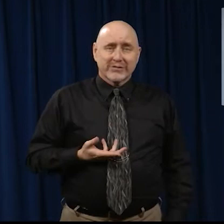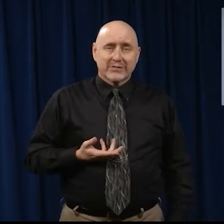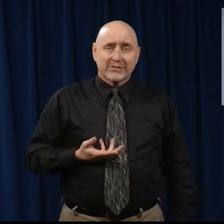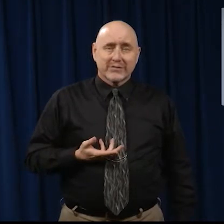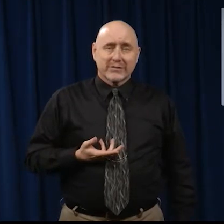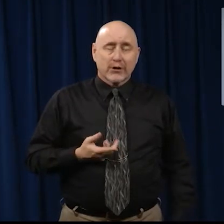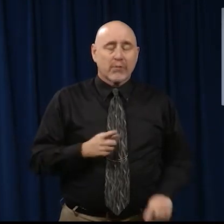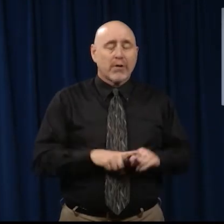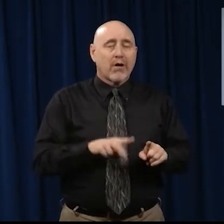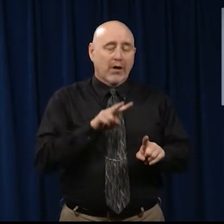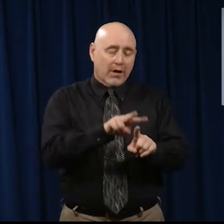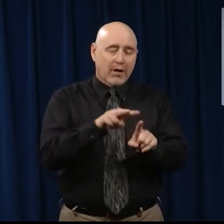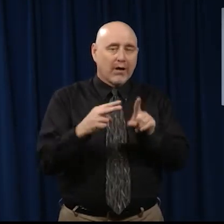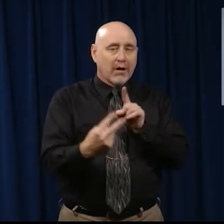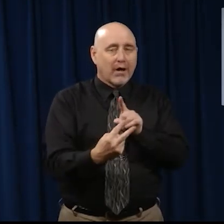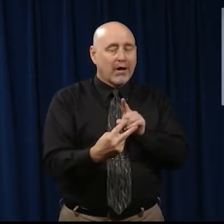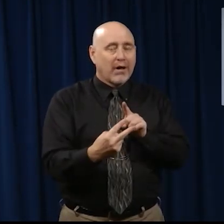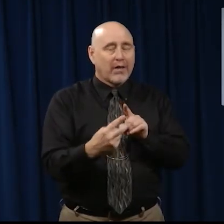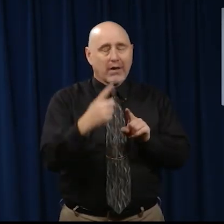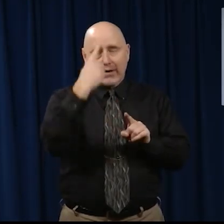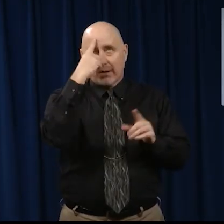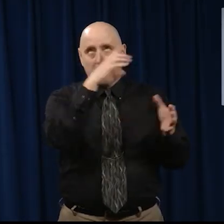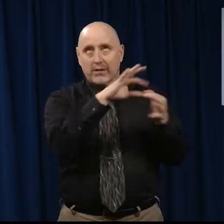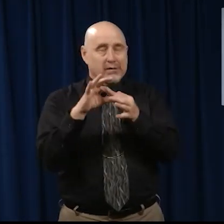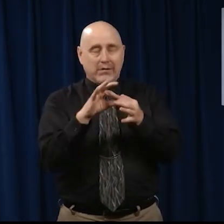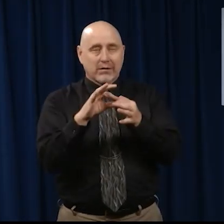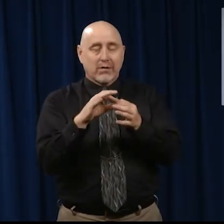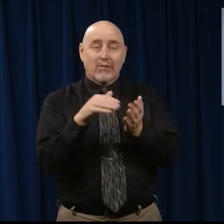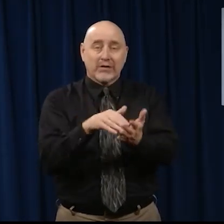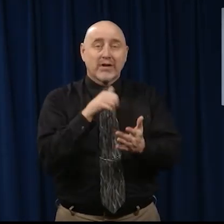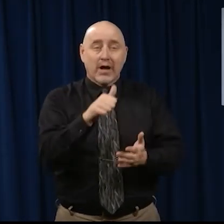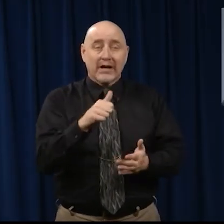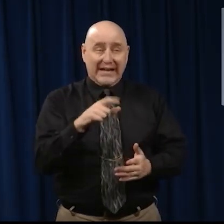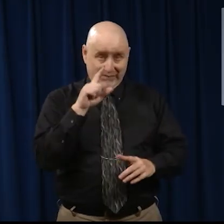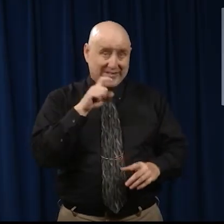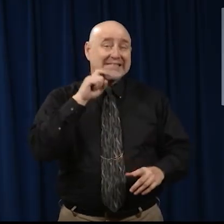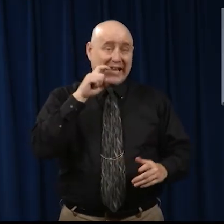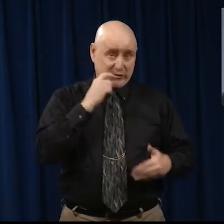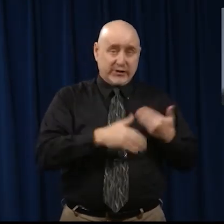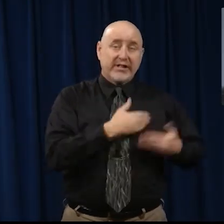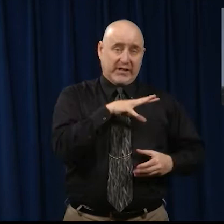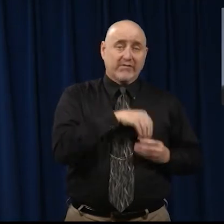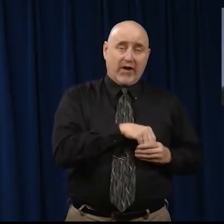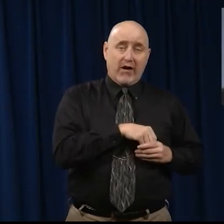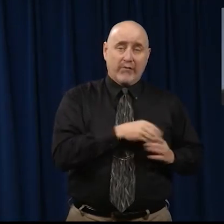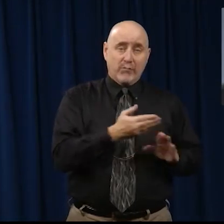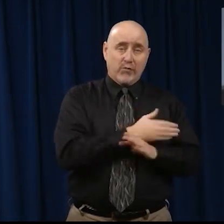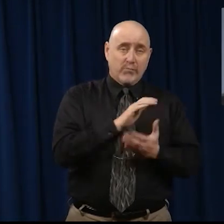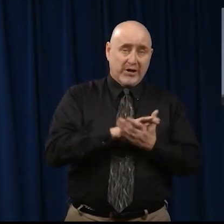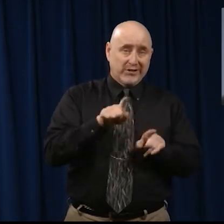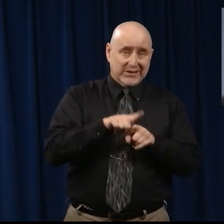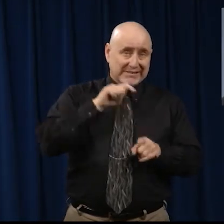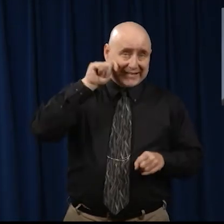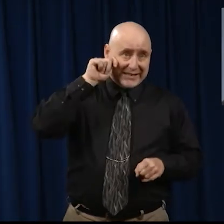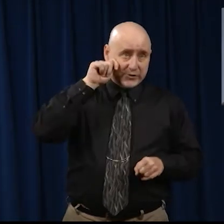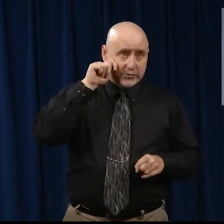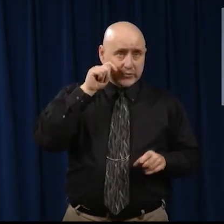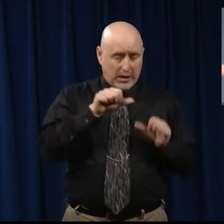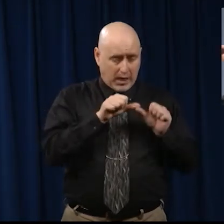question. But lots of times people don't put it together like that. Did you know that if you are sexually active as a teenager and you